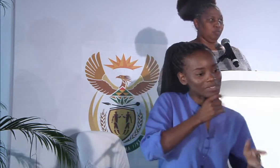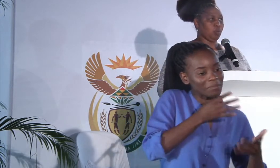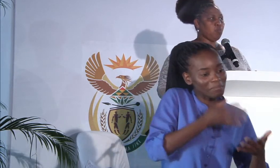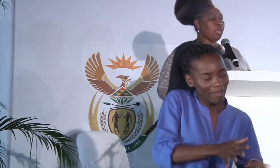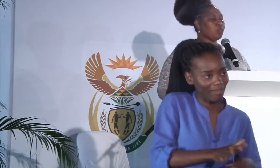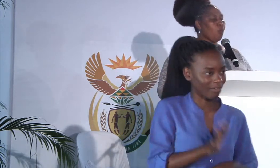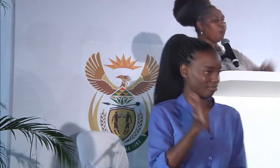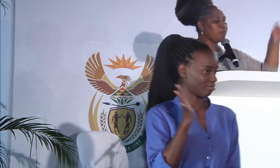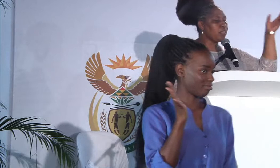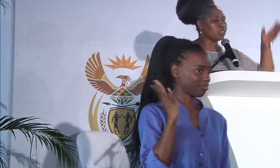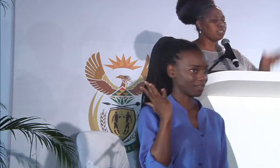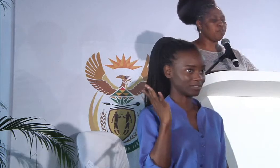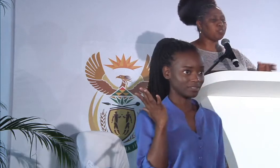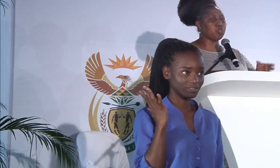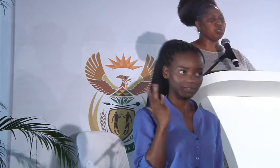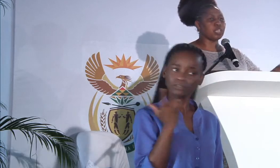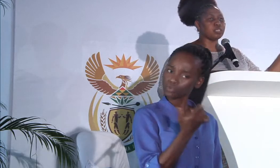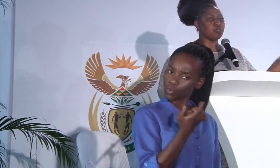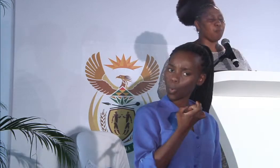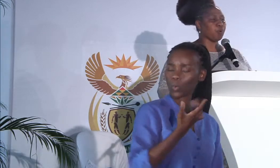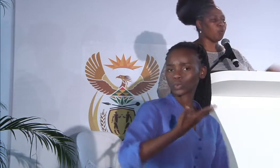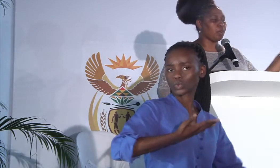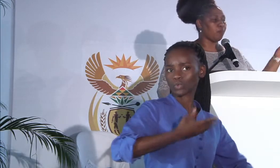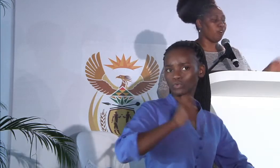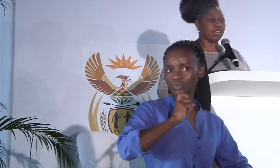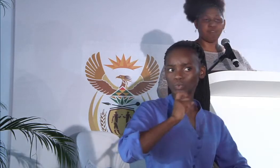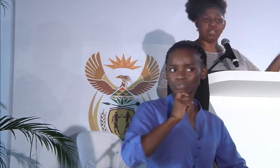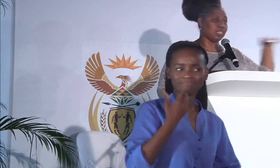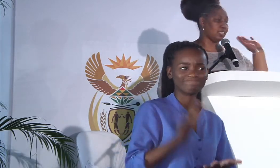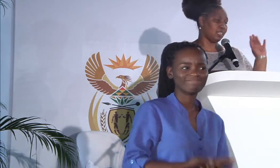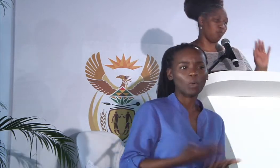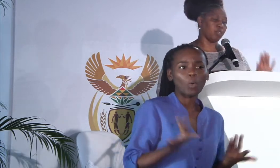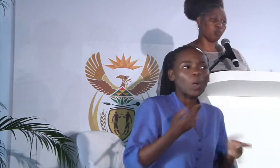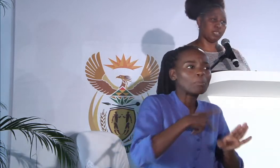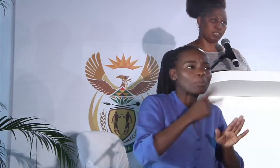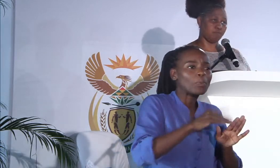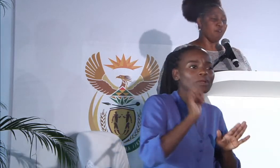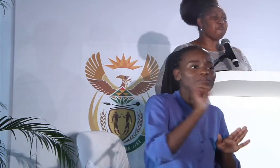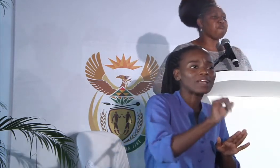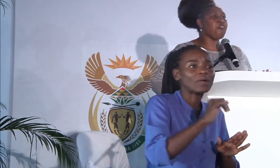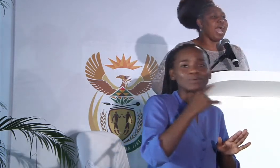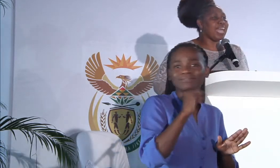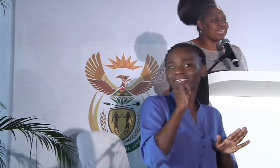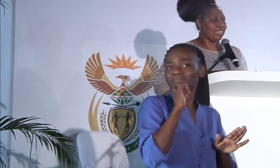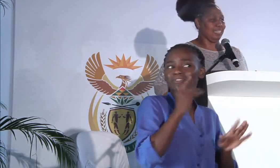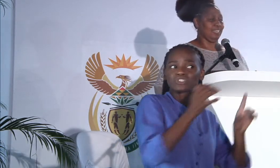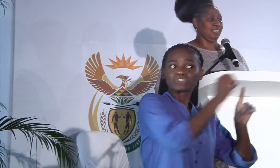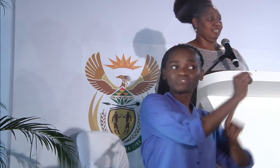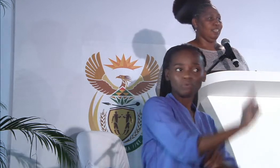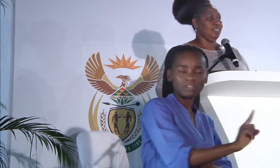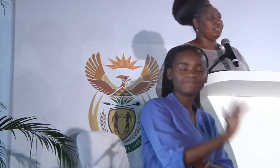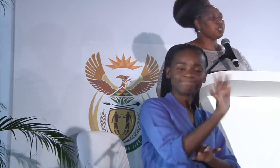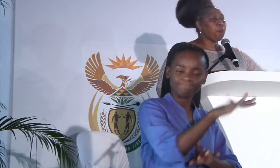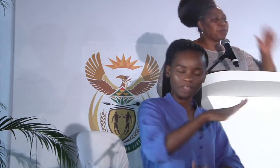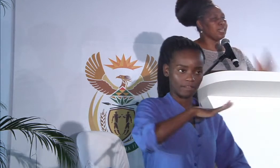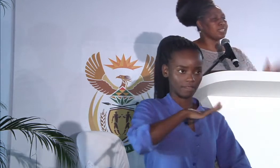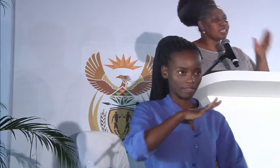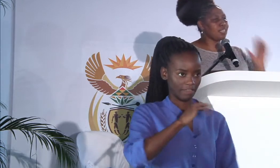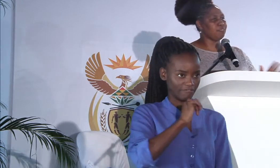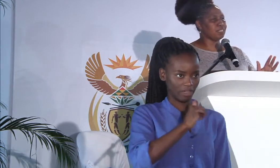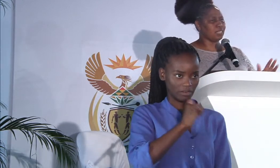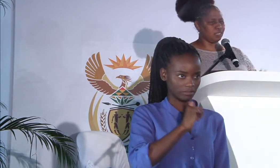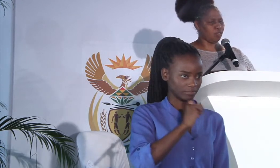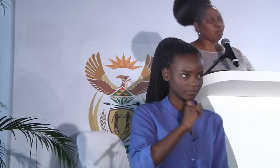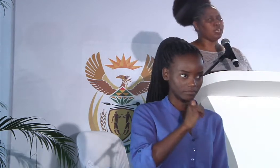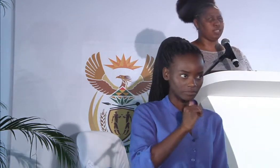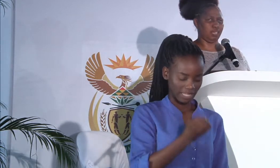So you can call me your service users in your program or whatever it is that you want to achieve, fine. Just bring the service,